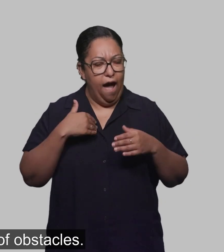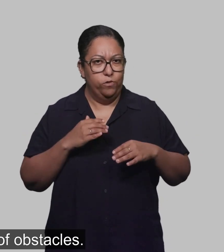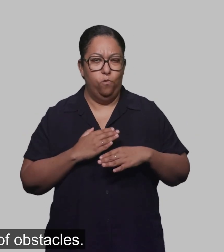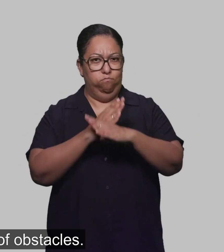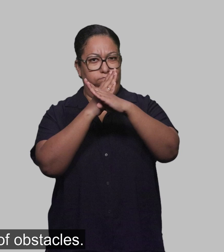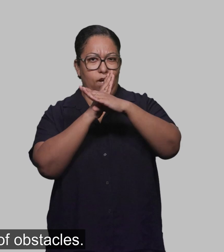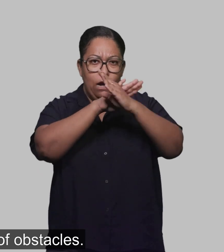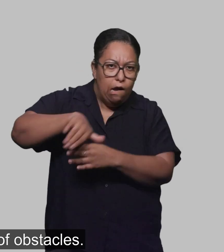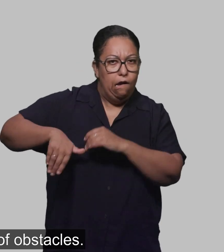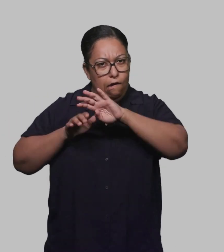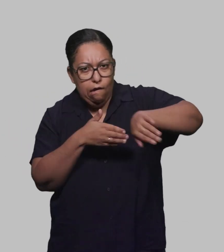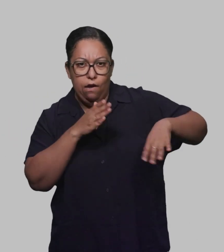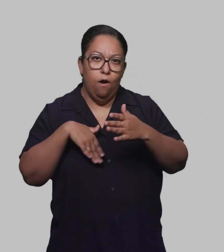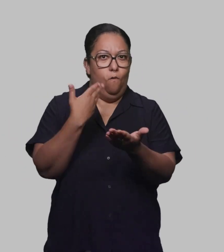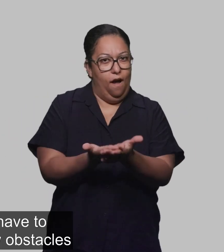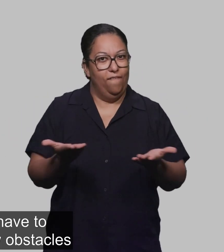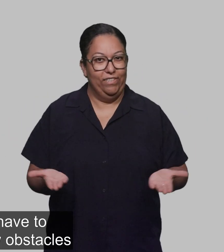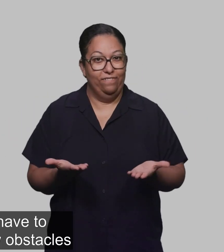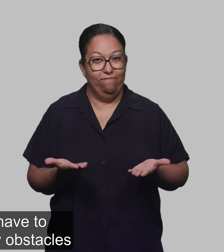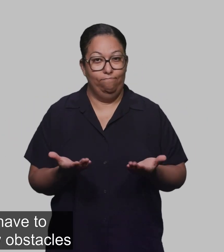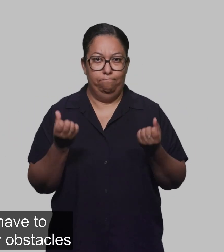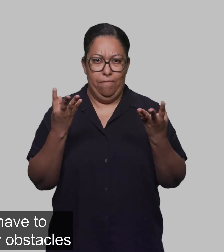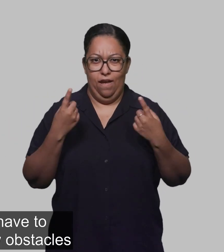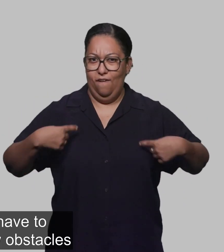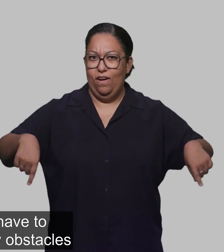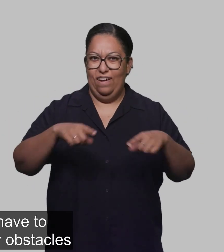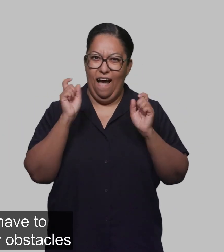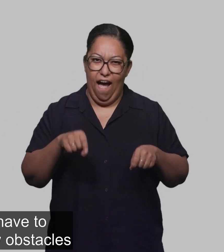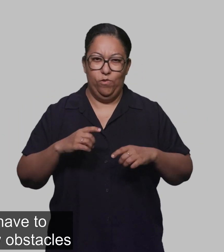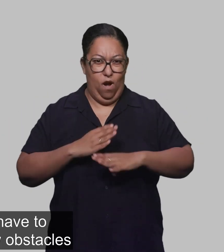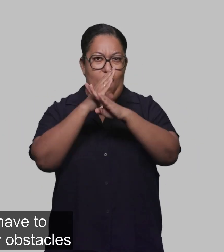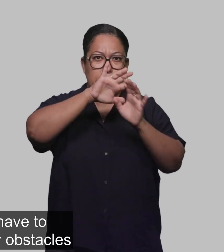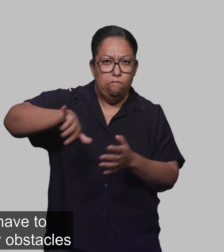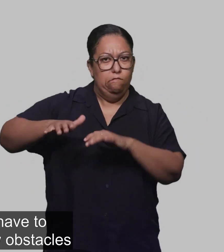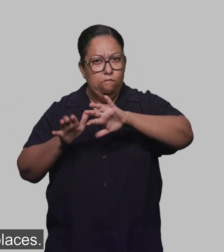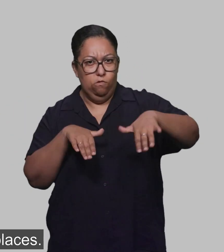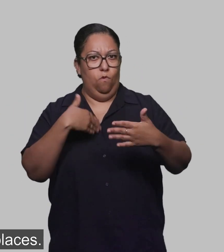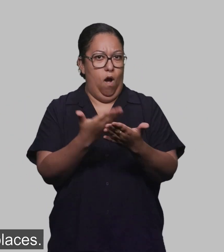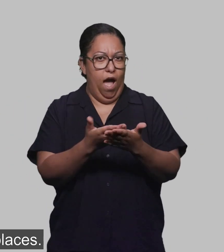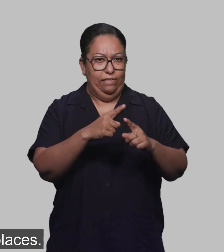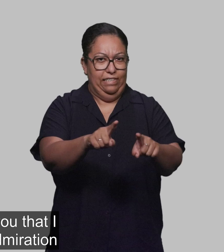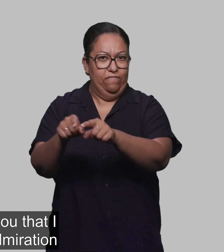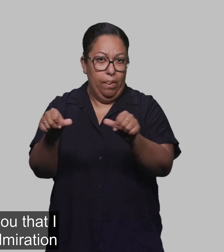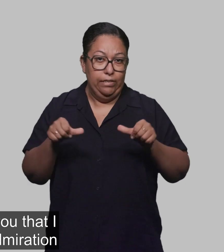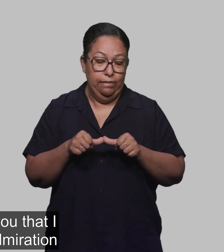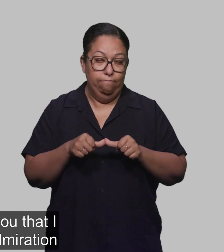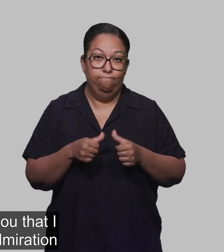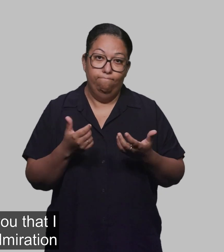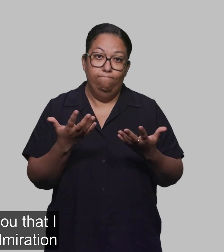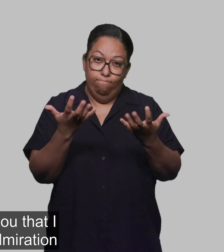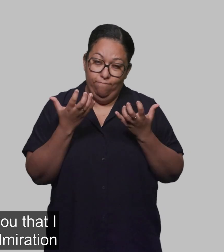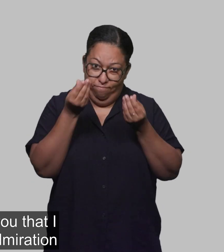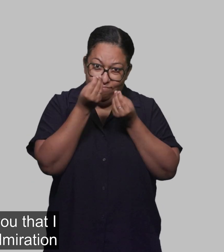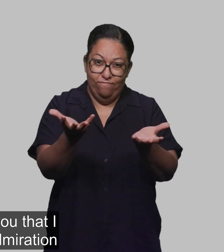to overcome lots of obstacles. Many of us have to overcome many obstacles to get into places.